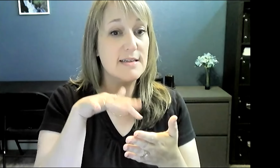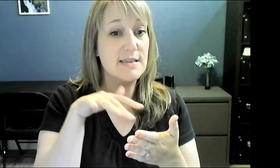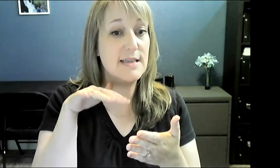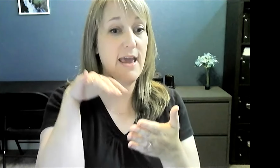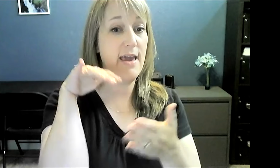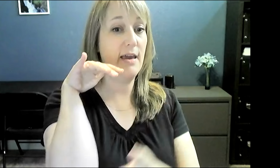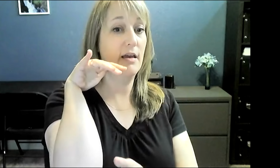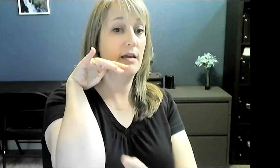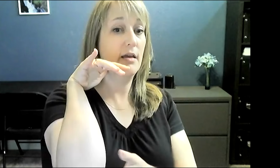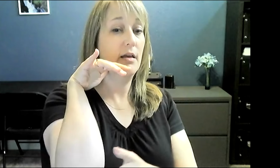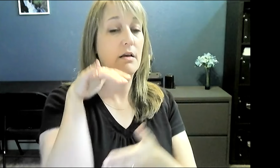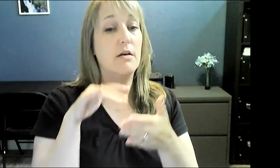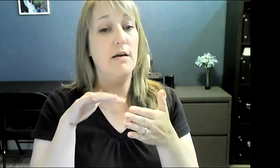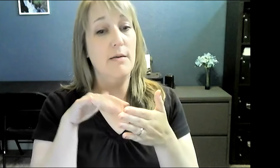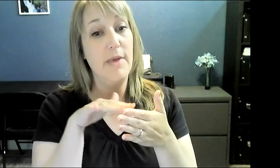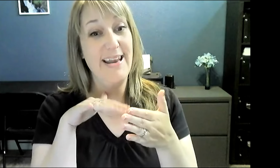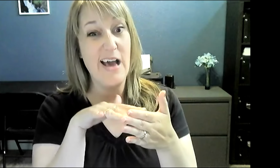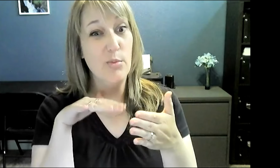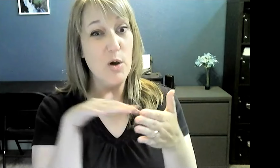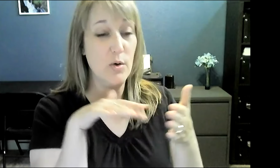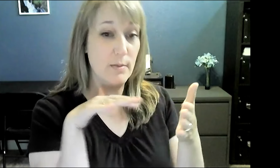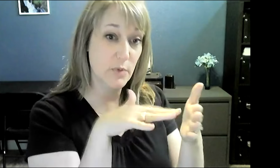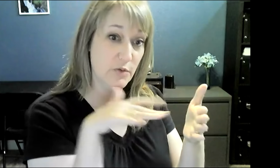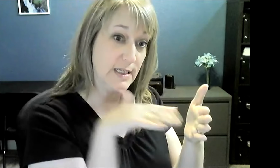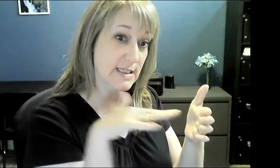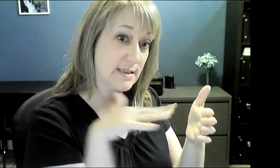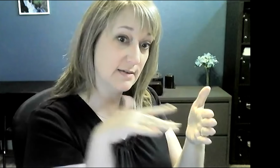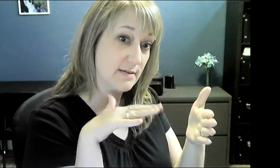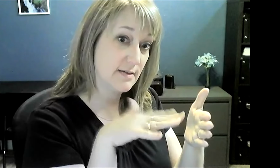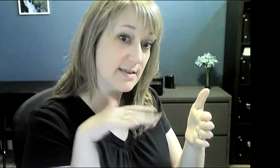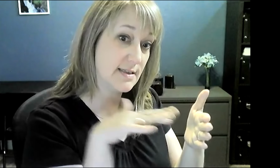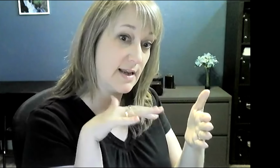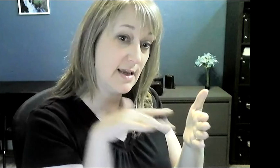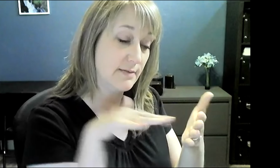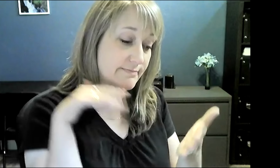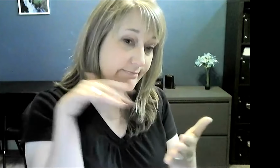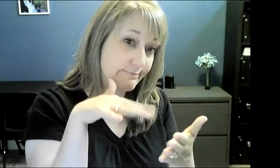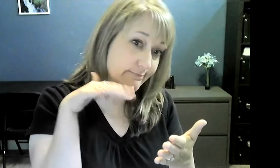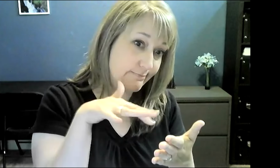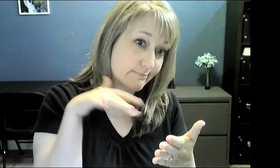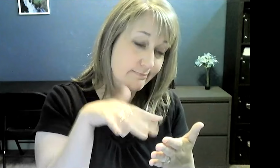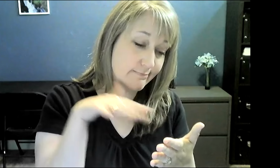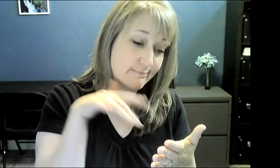is an elbow movement, steady.